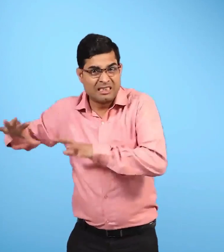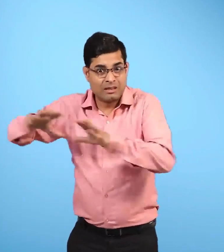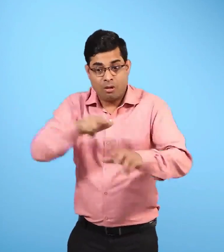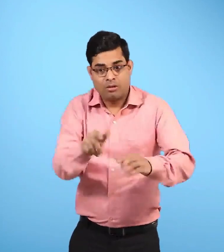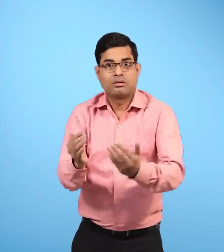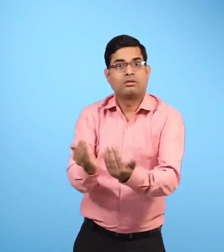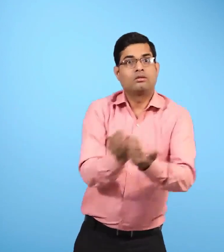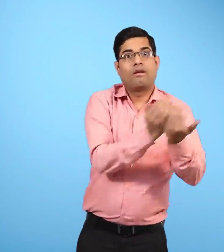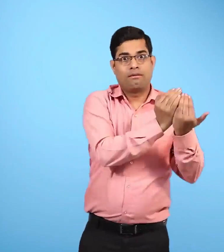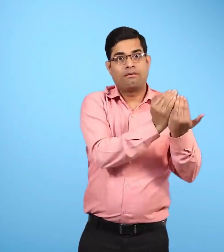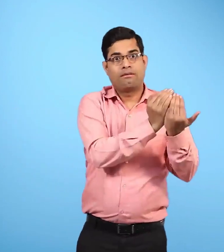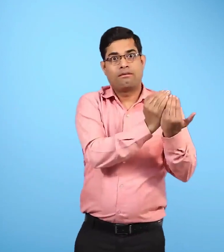raging bull.